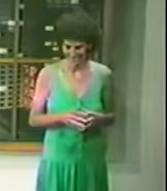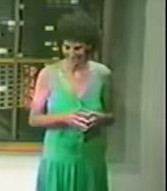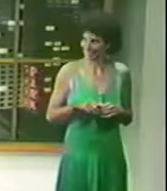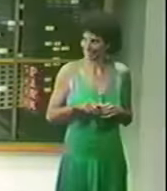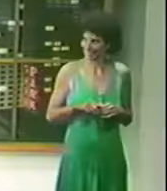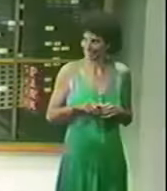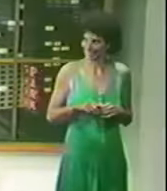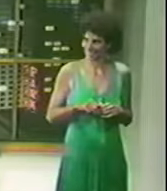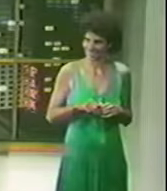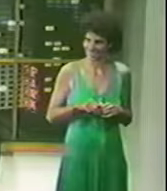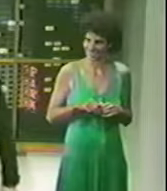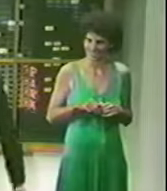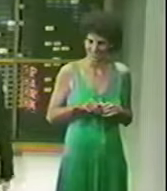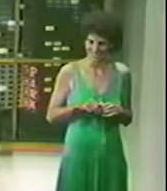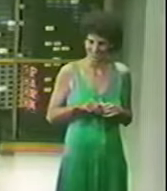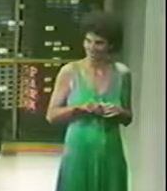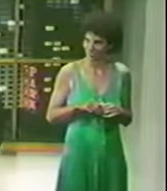But, you know.